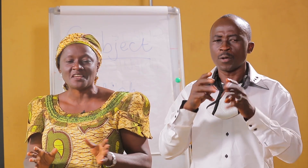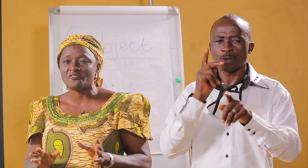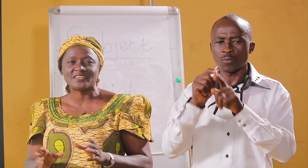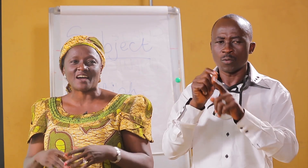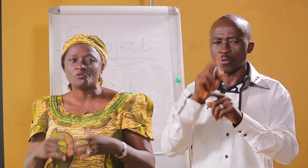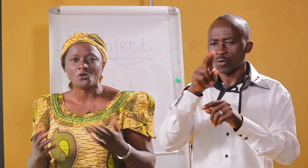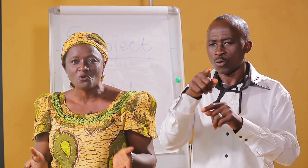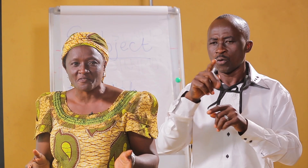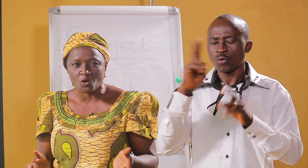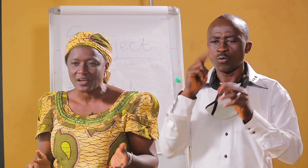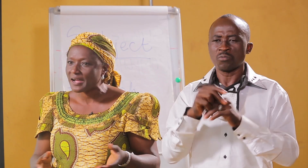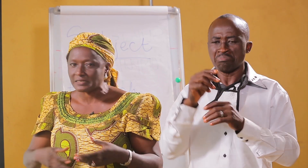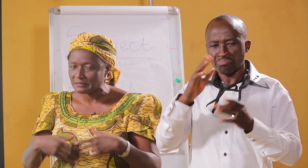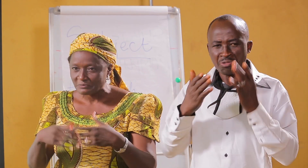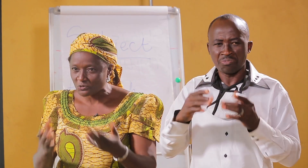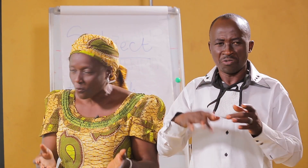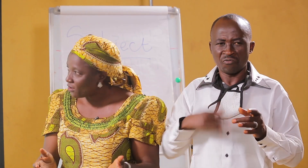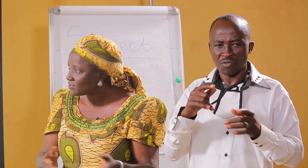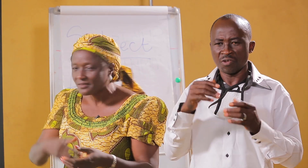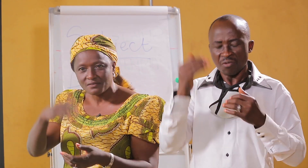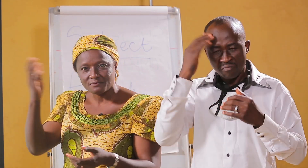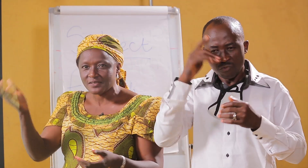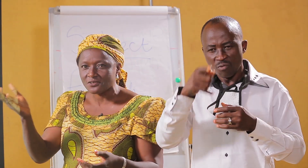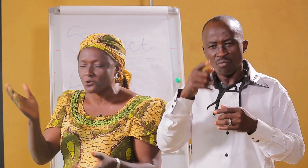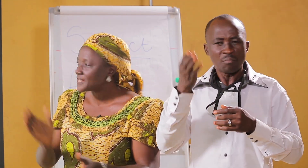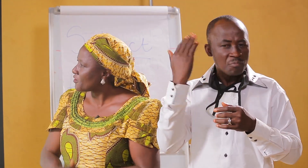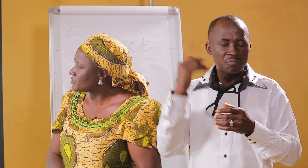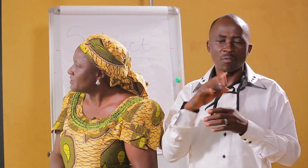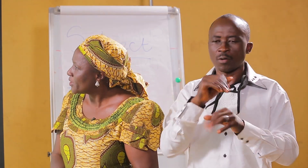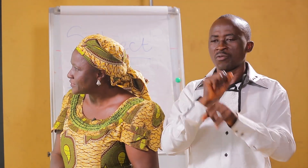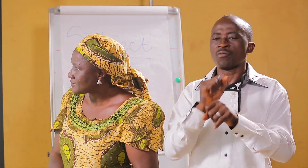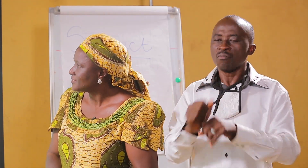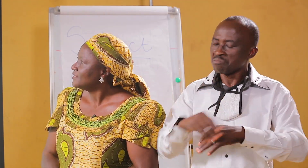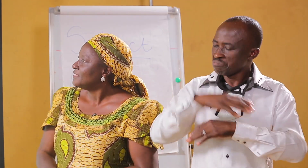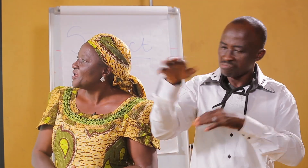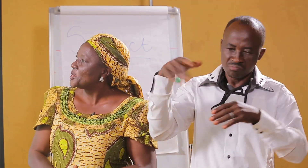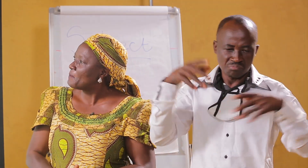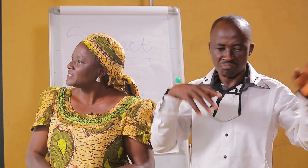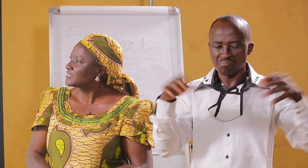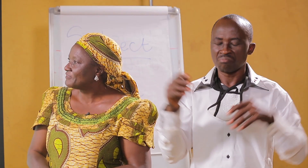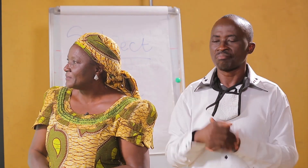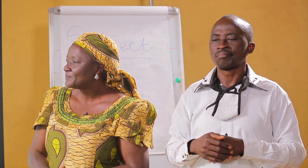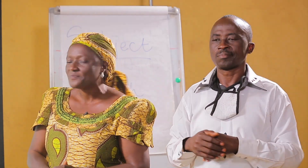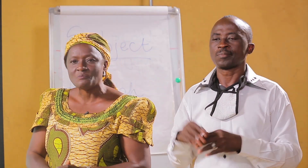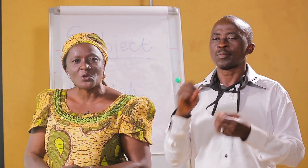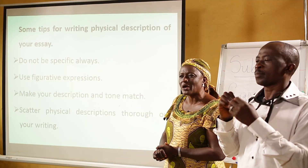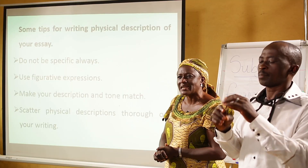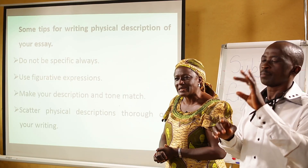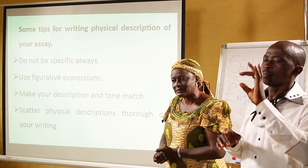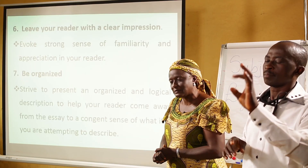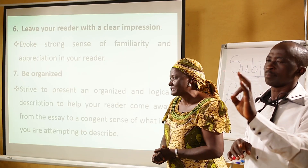comfortable, they feel they have known you before, and your work goes across the borders. Number 7,